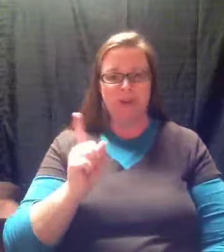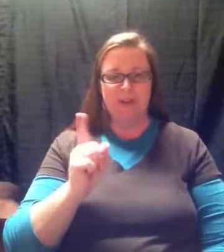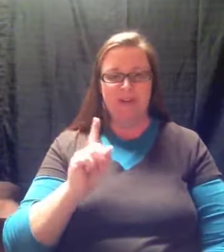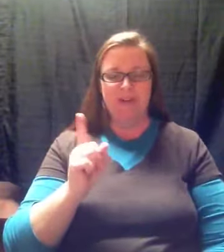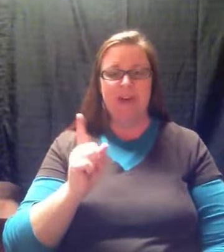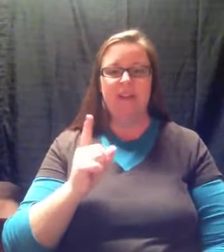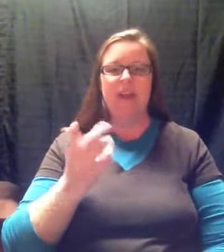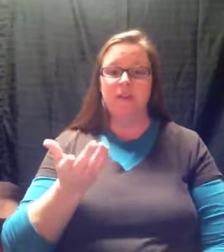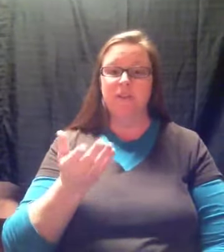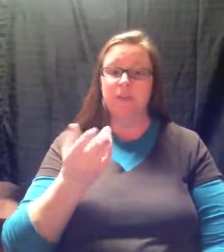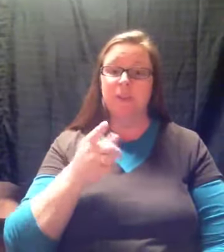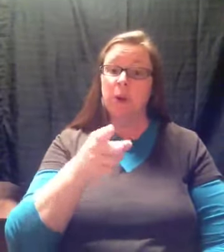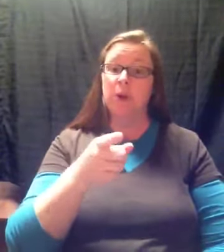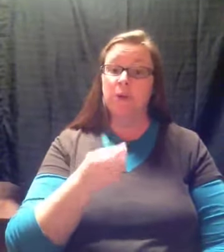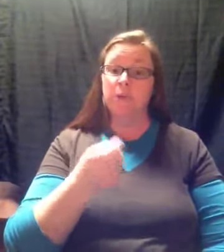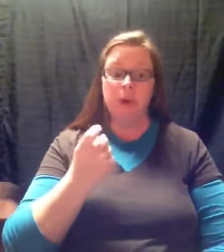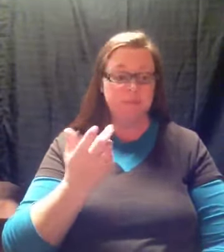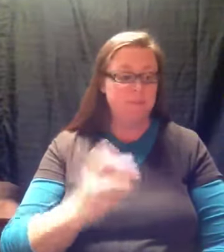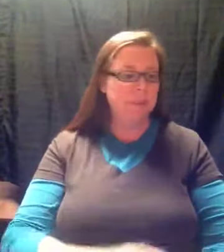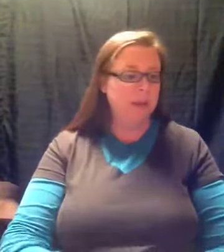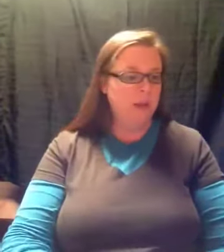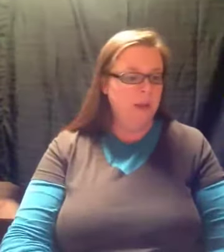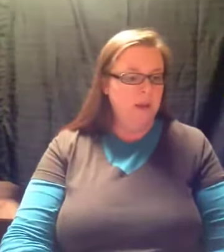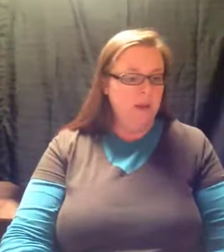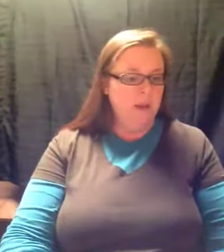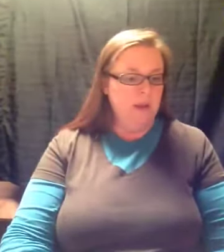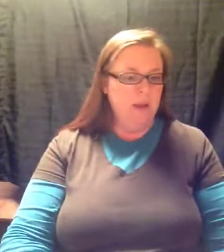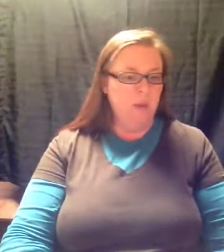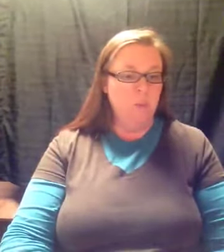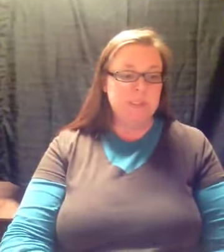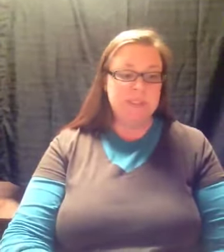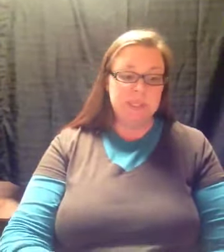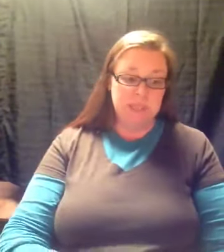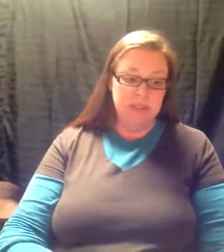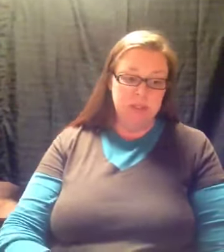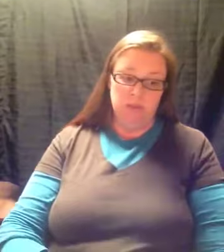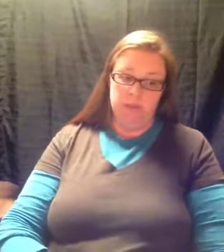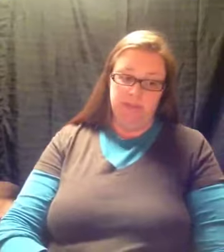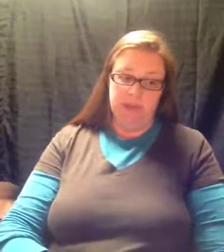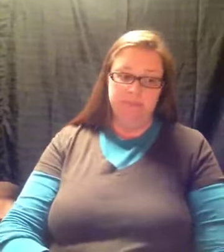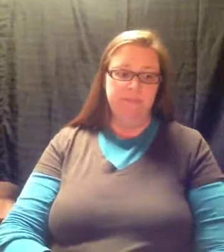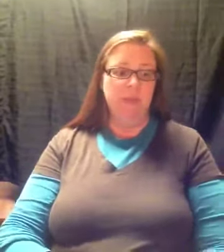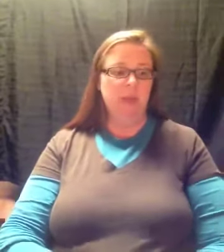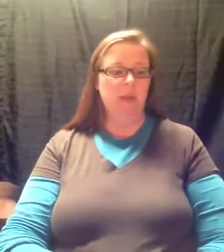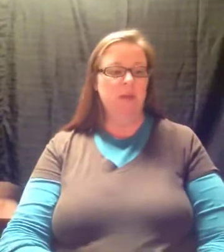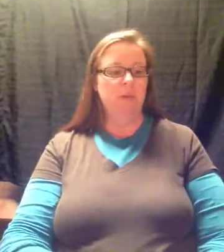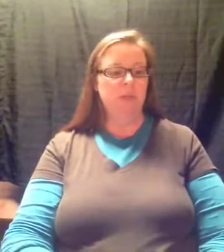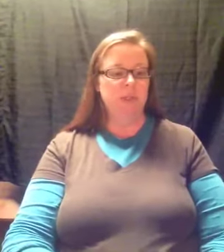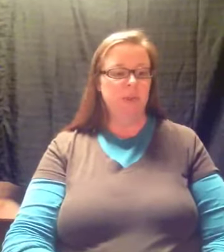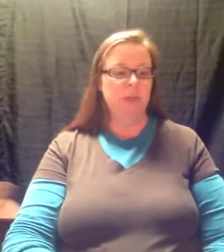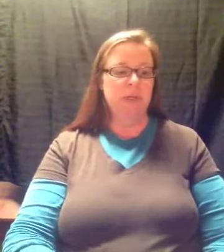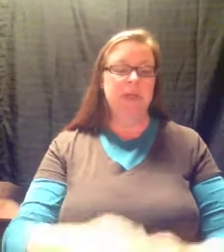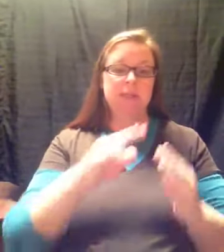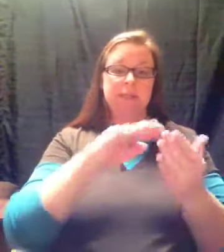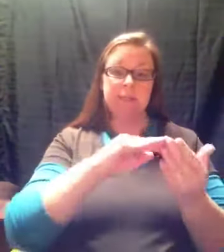where? And that usually means where are you from? What city do you live in? You would do